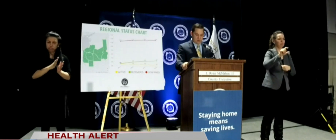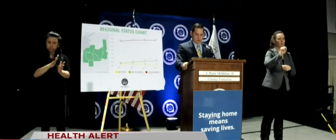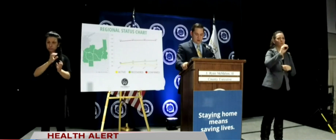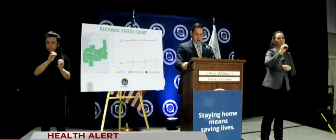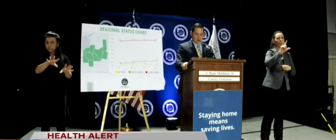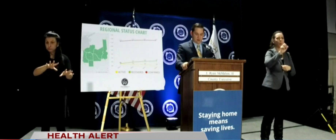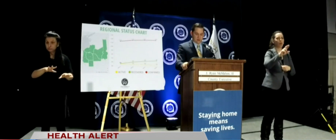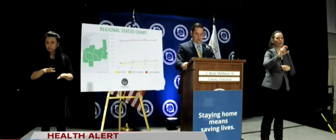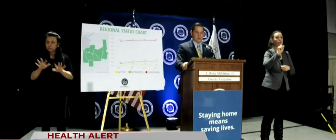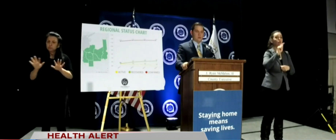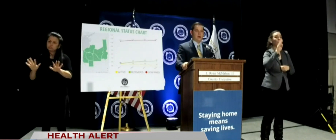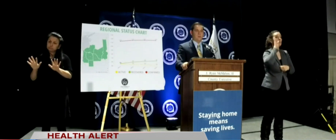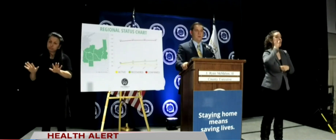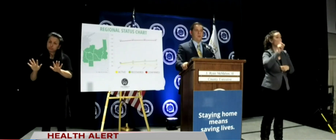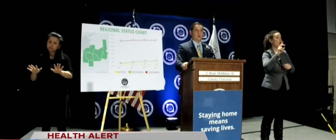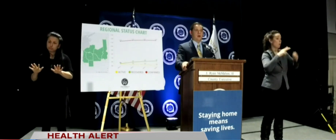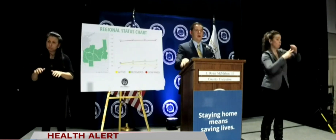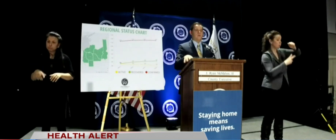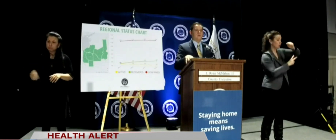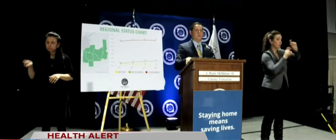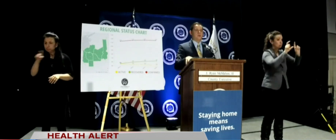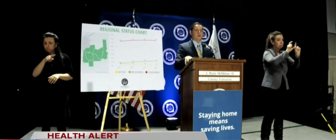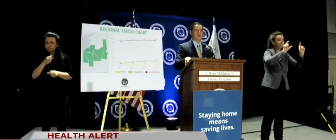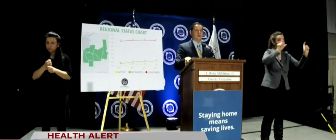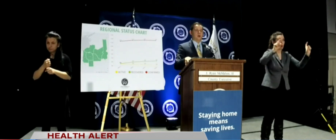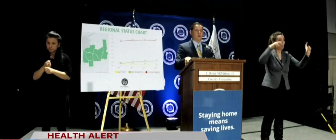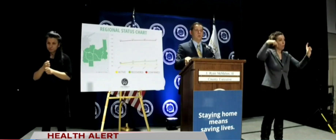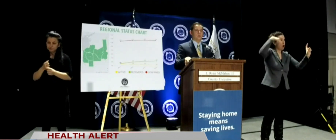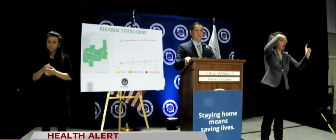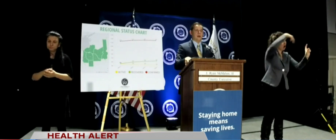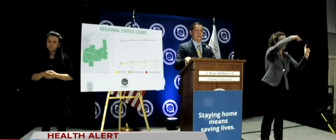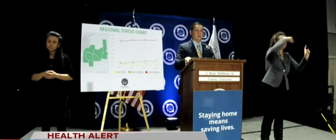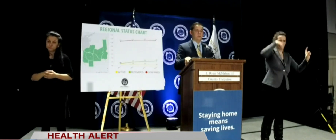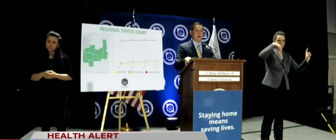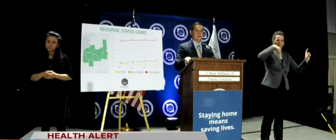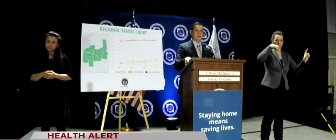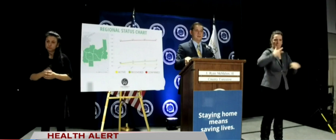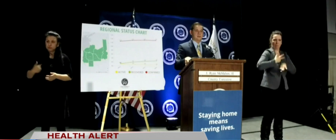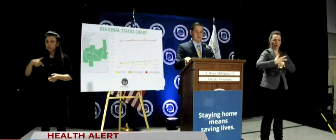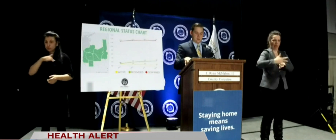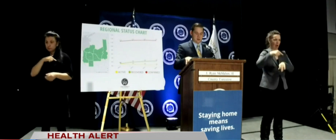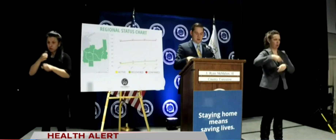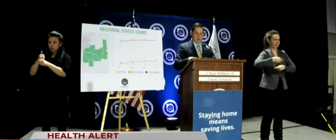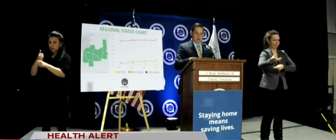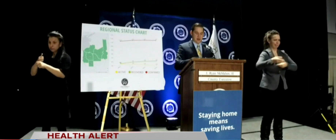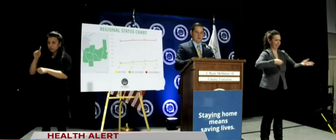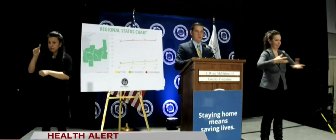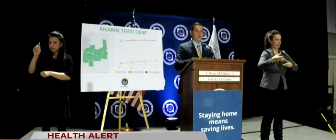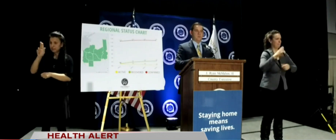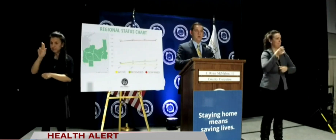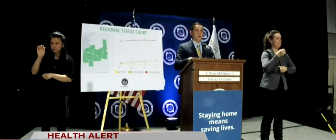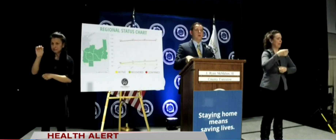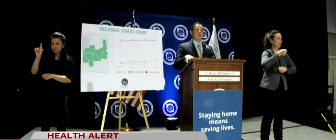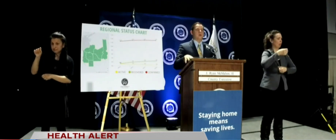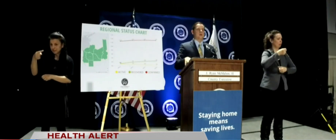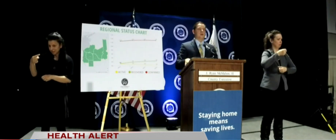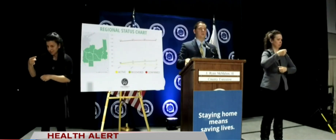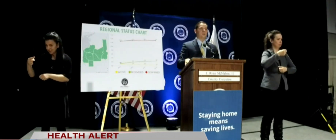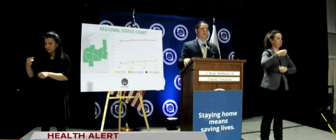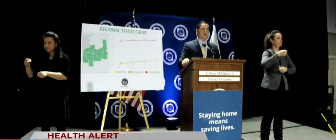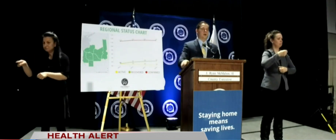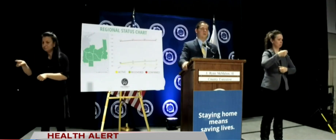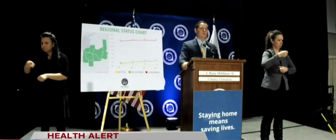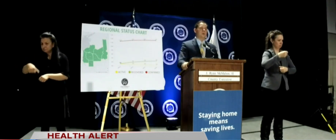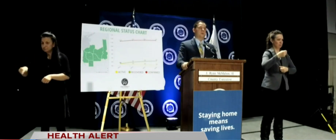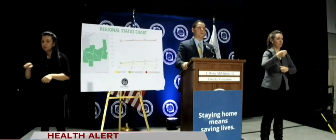them. It's incredible. Our farmers are getting hurt really bad in this process. They have extra milk. They're going to